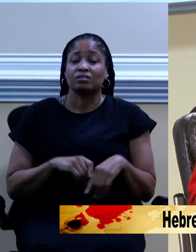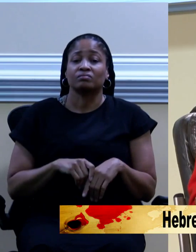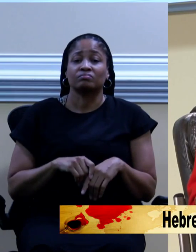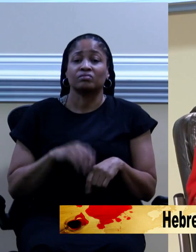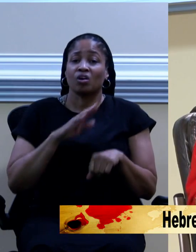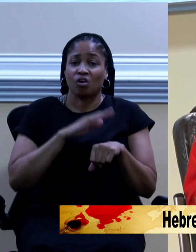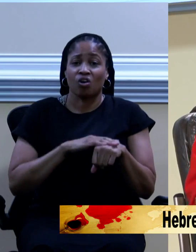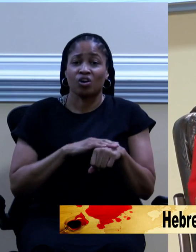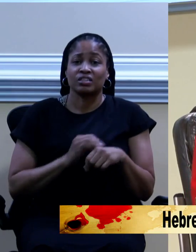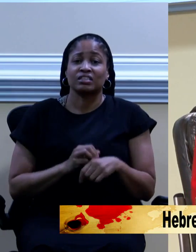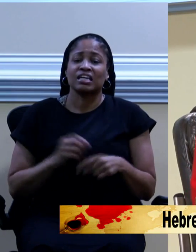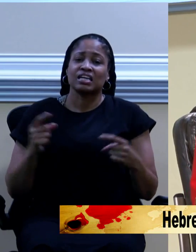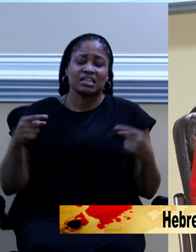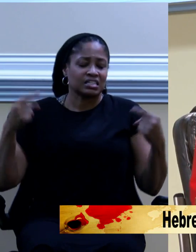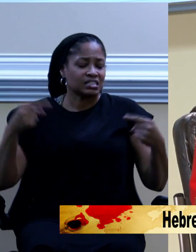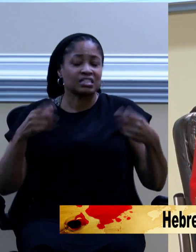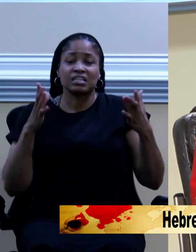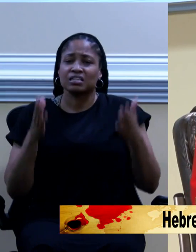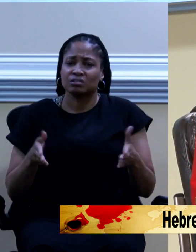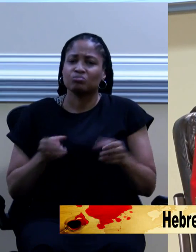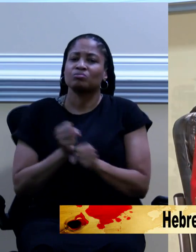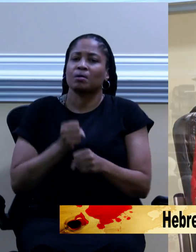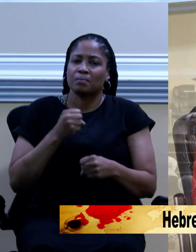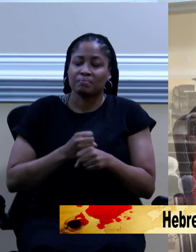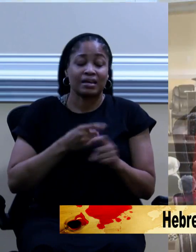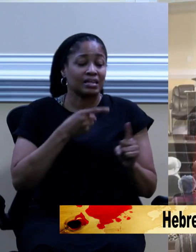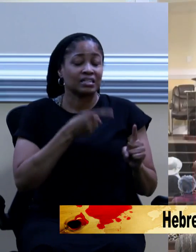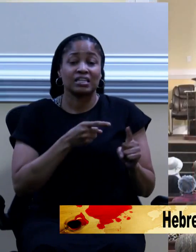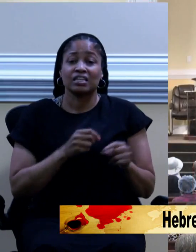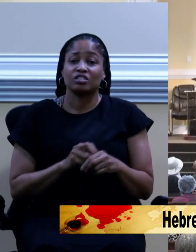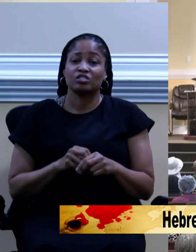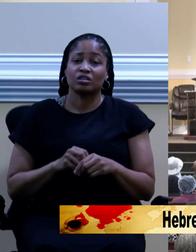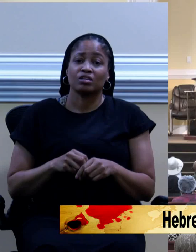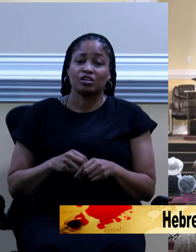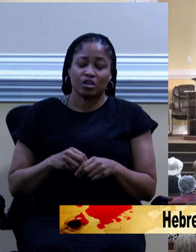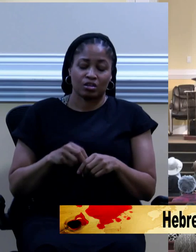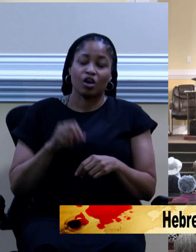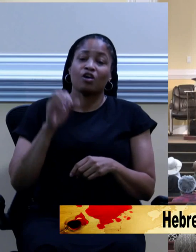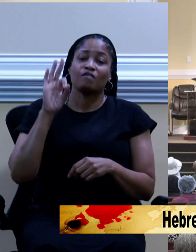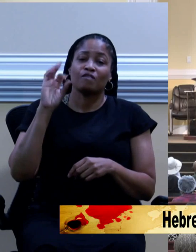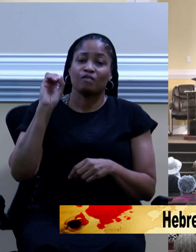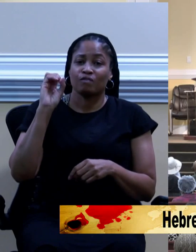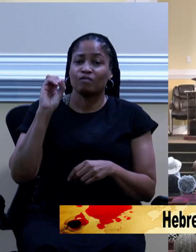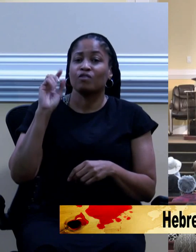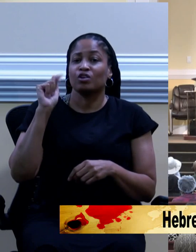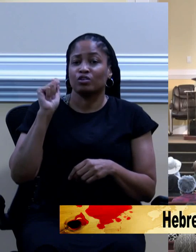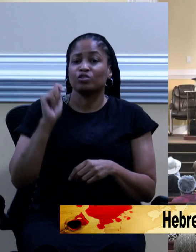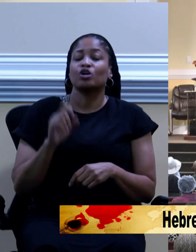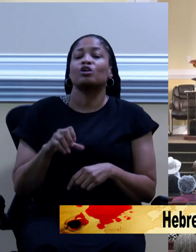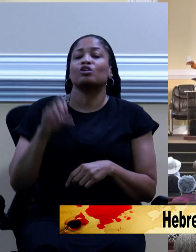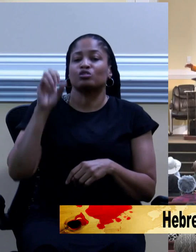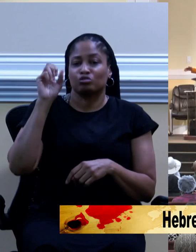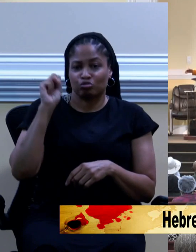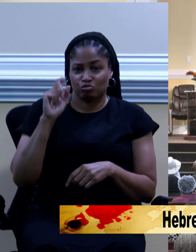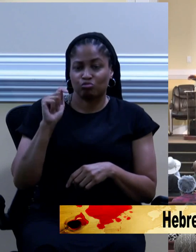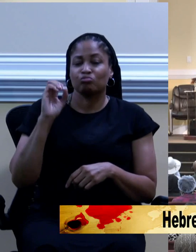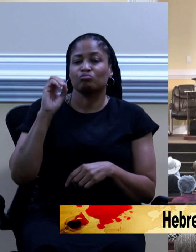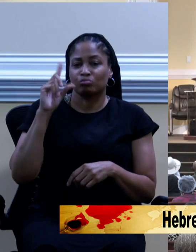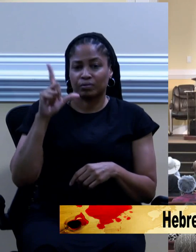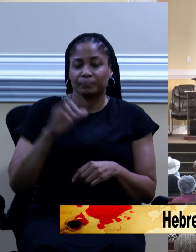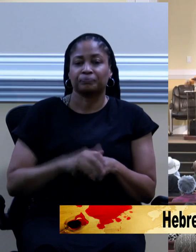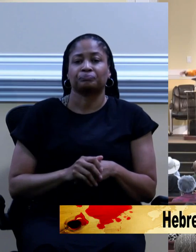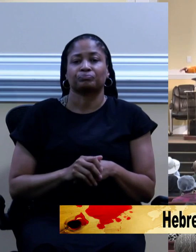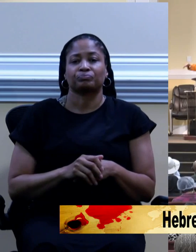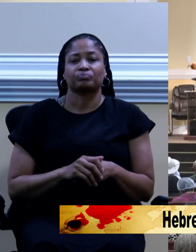his footstool. So why was he expecting it? Because we read in the 110th chapter Psalm, David said, the Lord said unto my